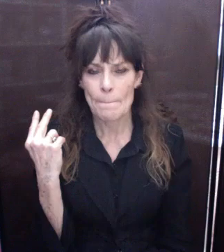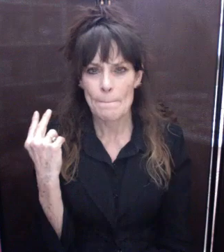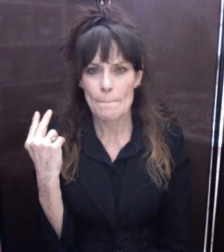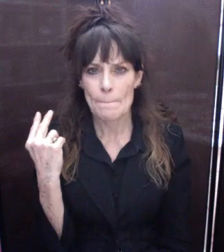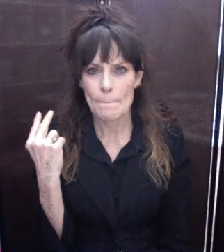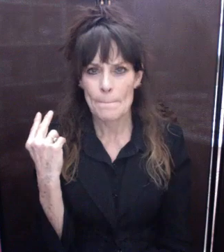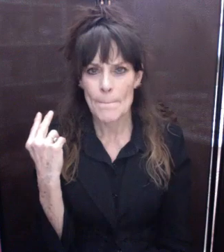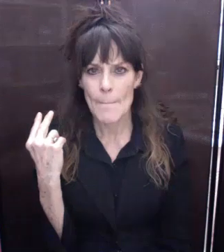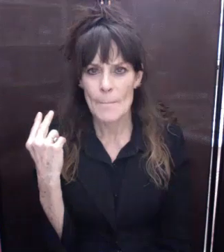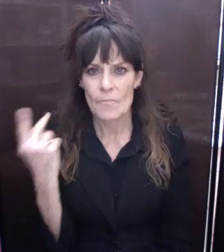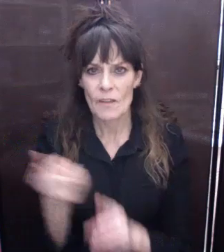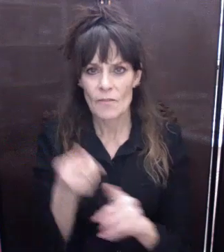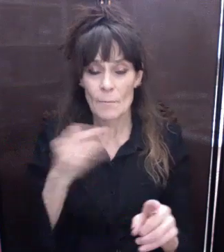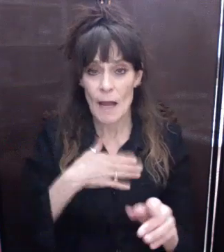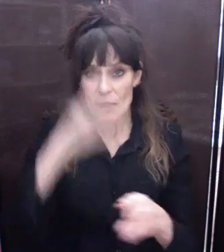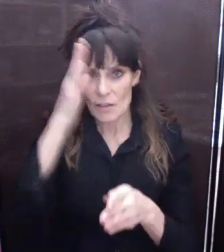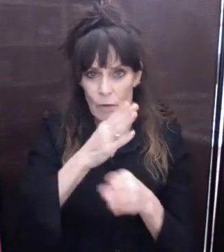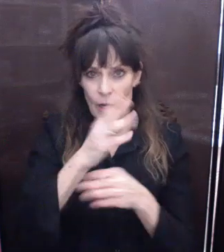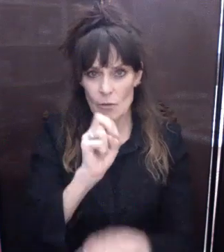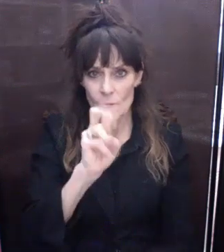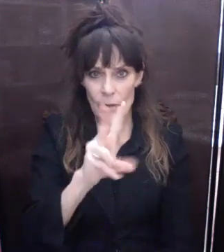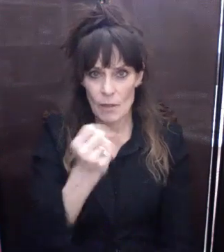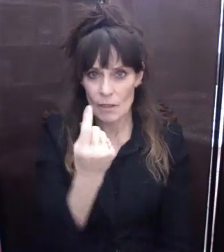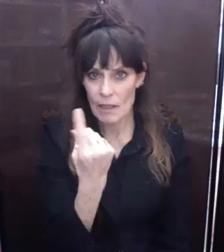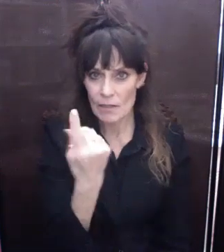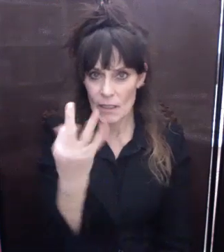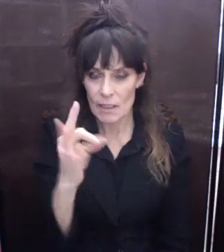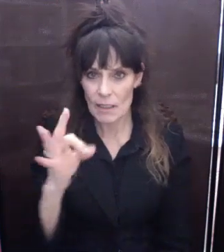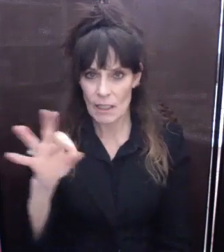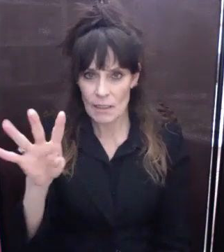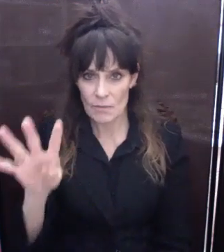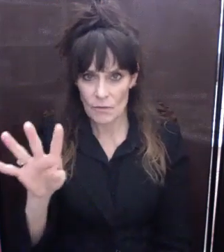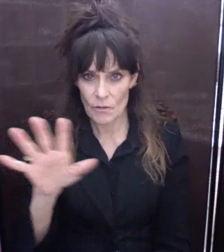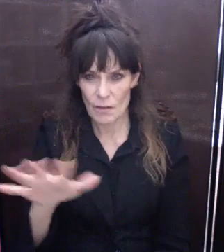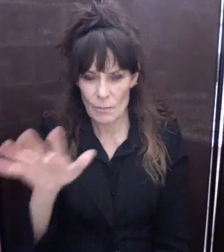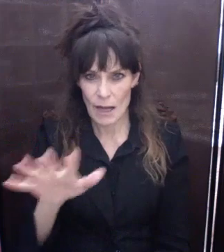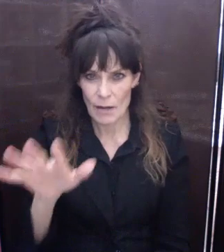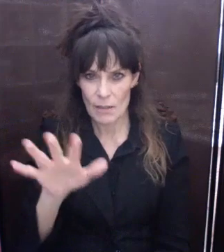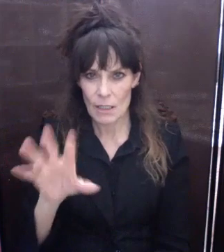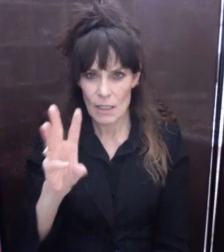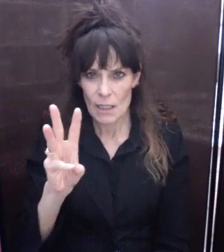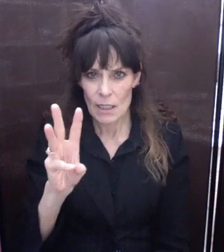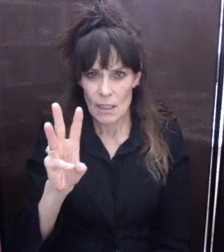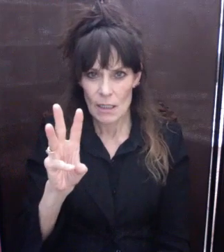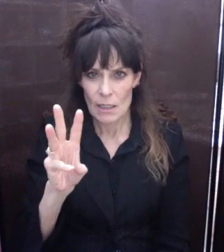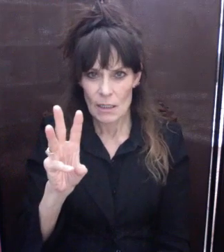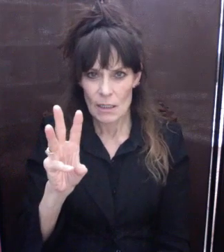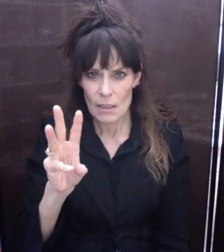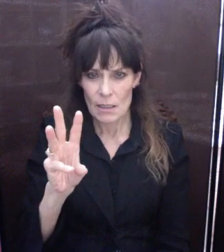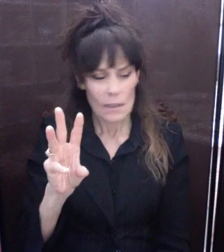from my sobriety date, November 11th, 1994, about, I guess it would be 60 years to November